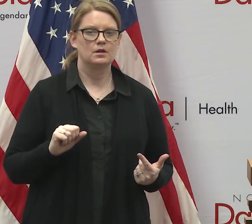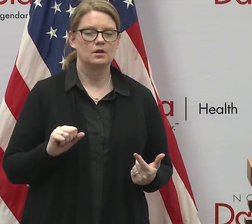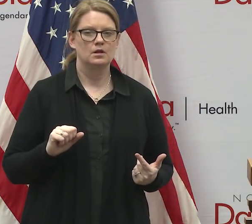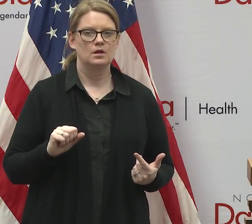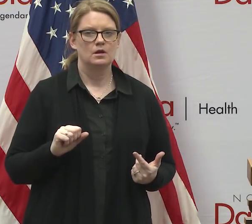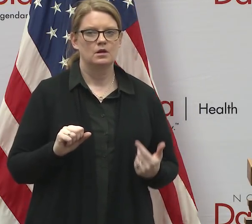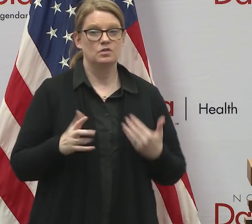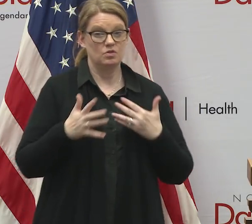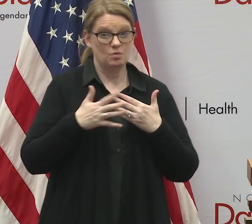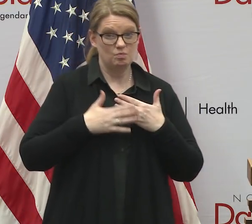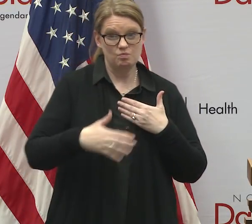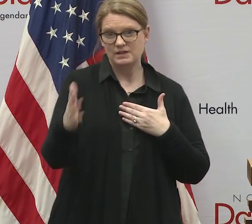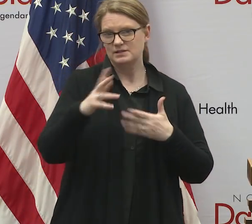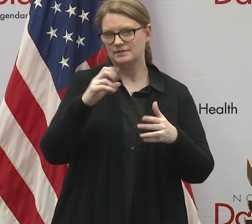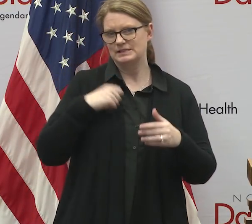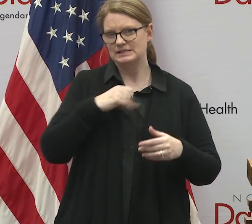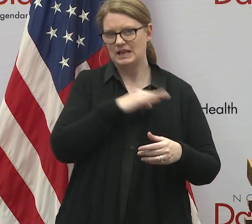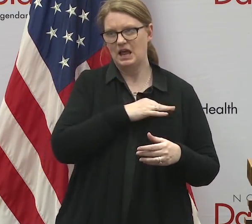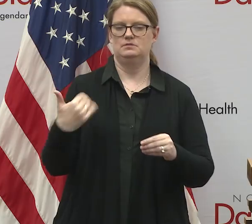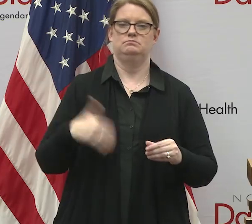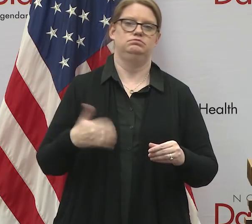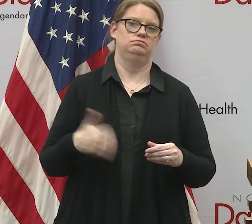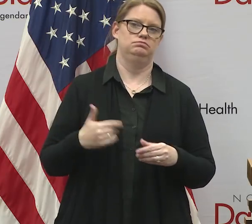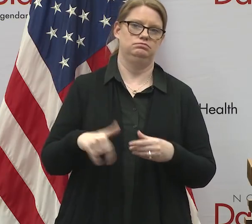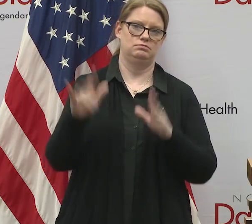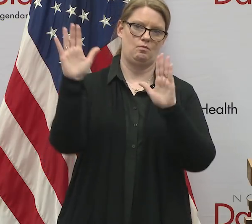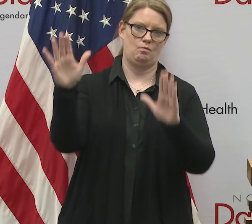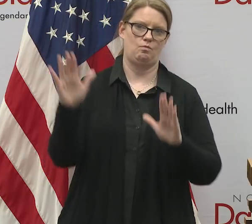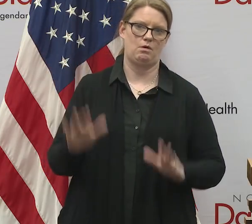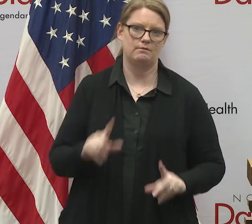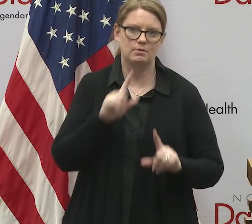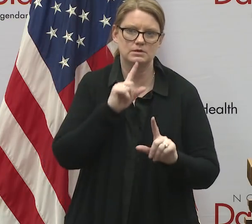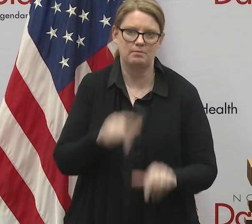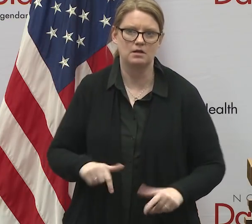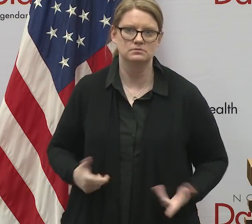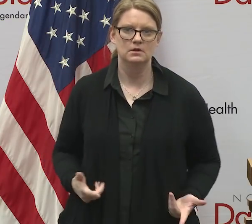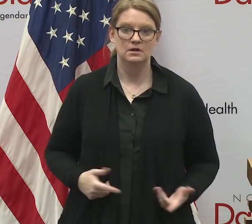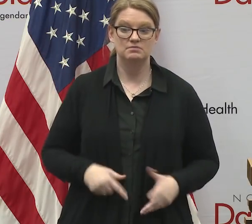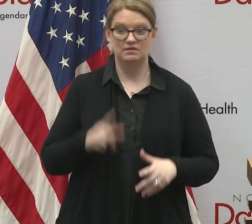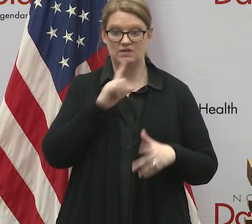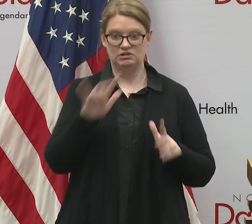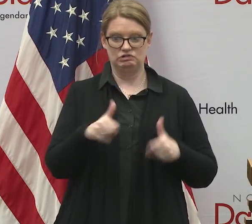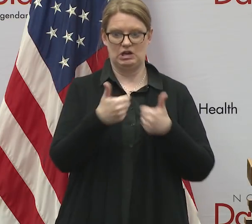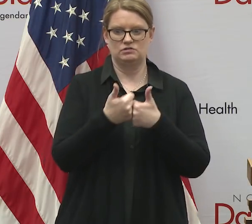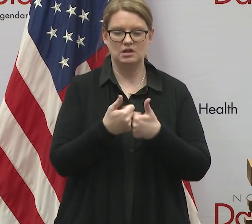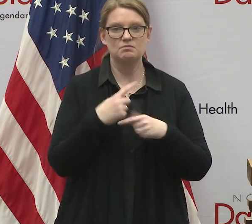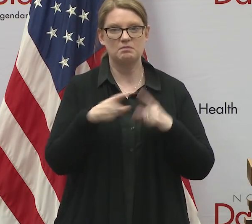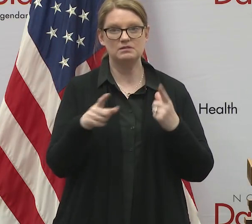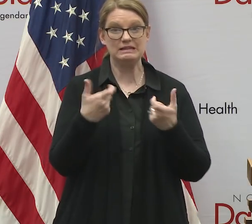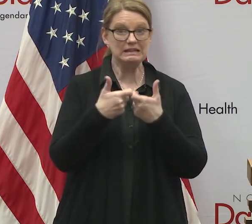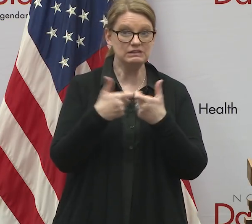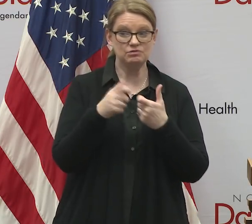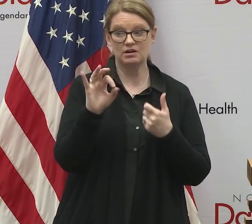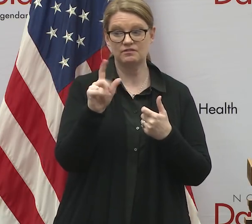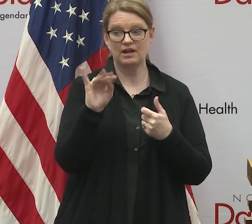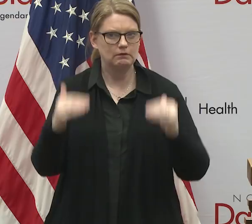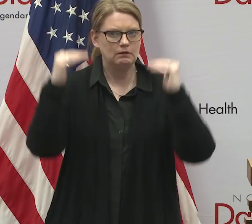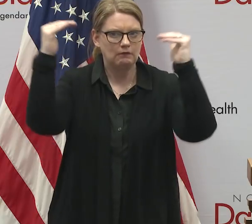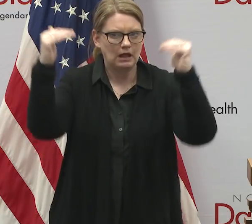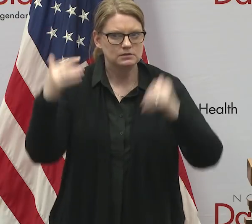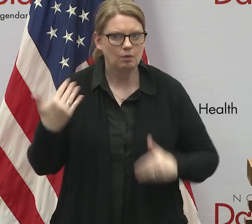region, south of Aberdeen. It's actually right on the James River, so think of it as south of Jamestown in South Dakota. This is a community of 13,000 people